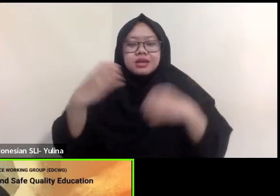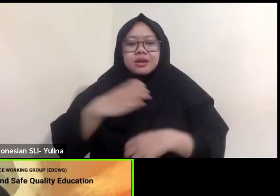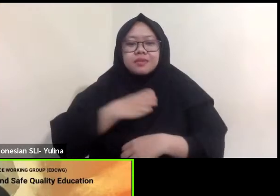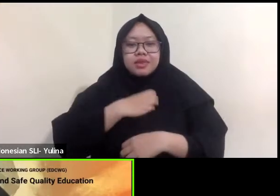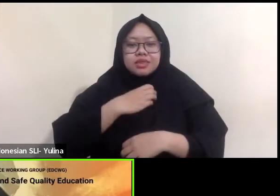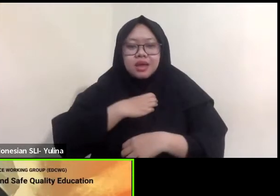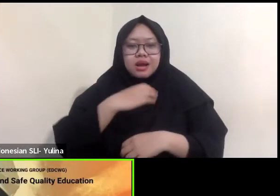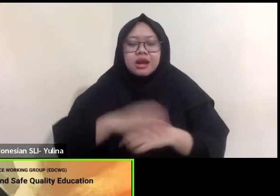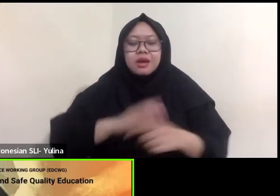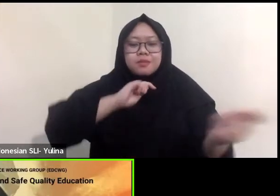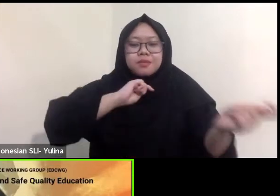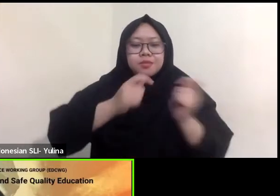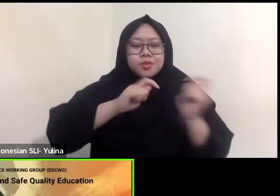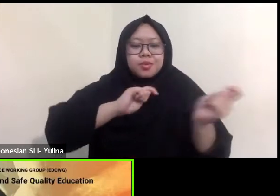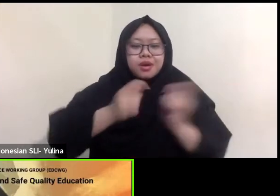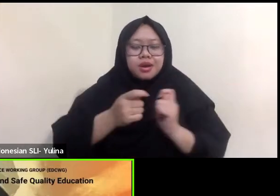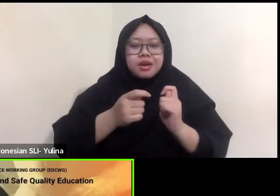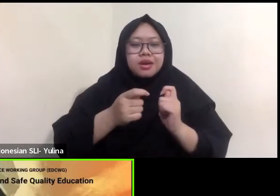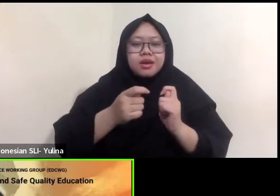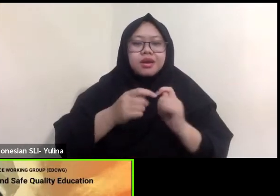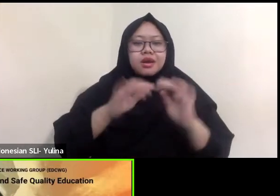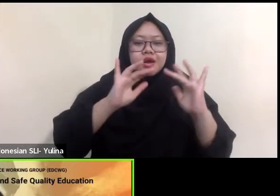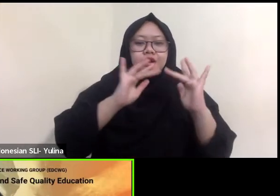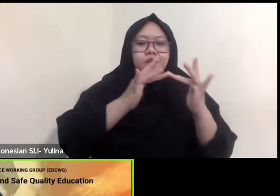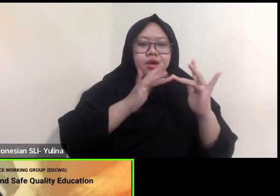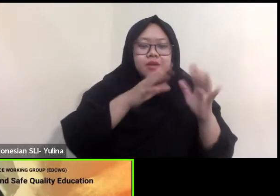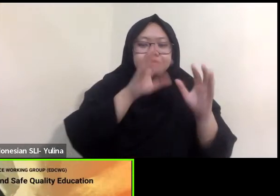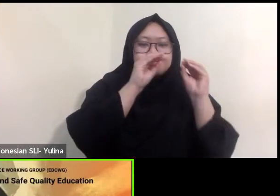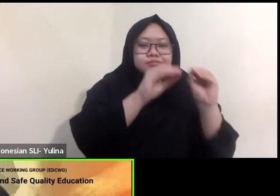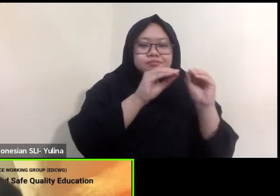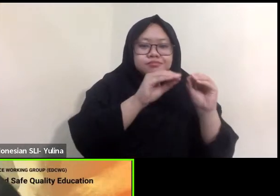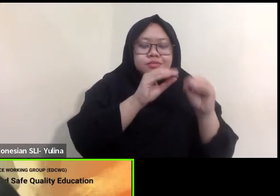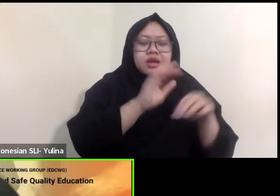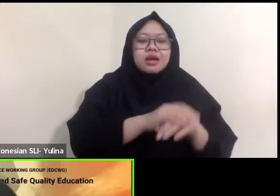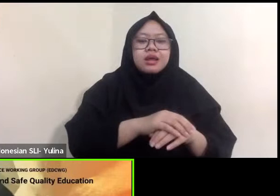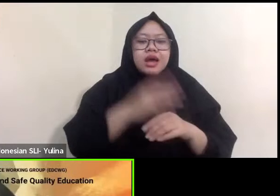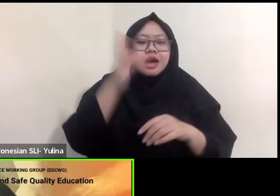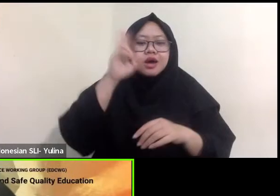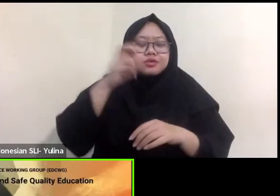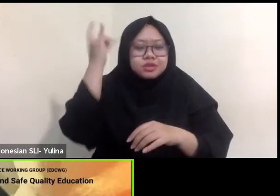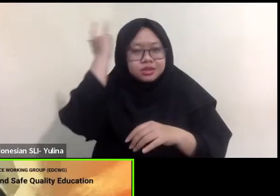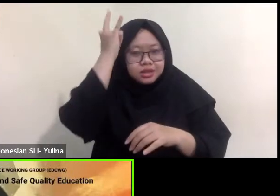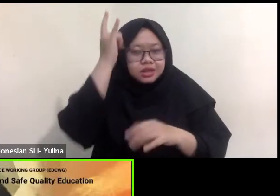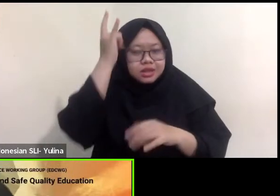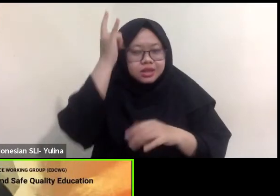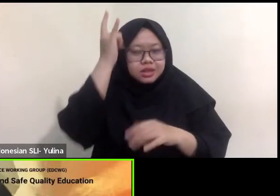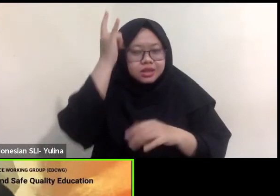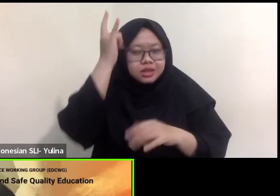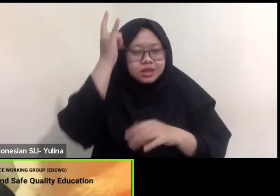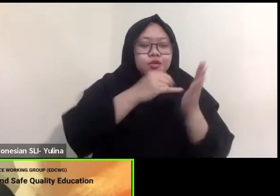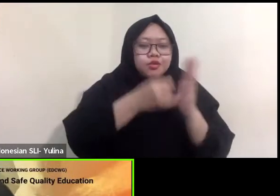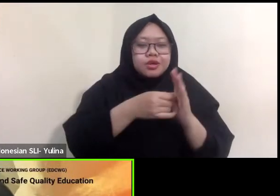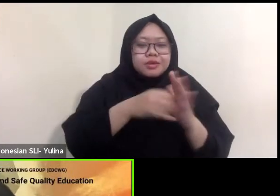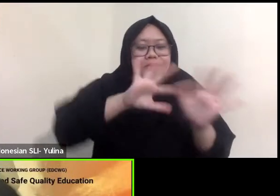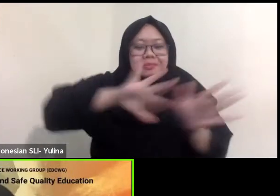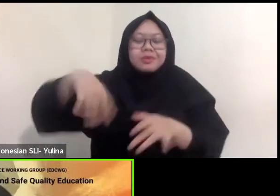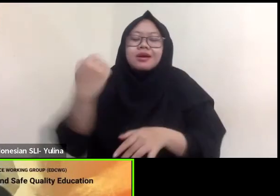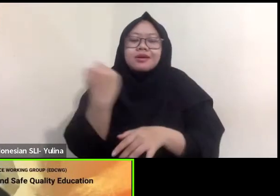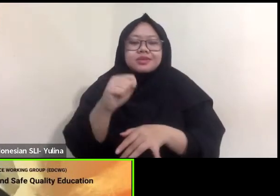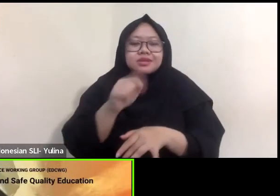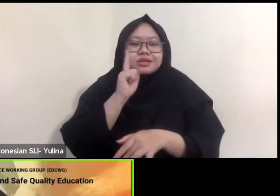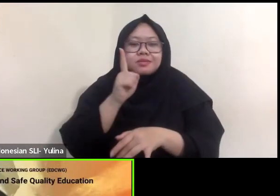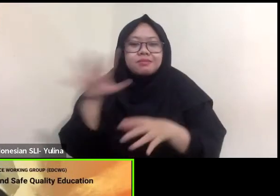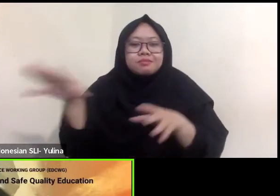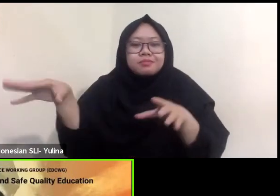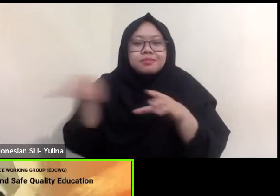pandemic, but I think we also need to remember that technology is inevitable to avoid, as it's a part of the 21st century education skills as well.